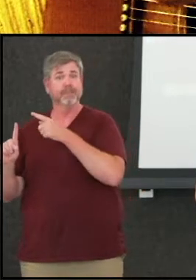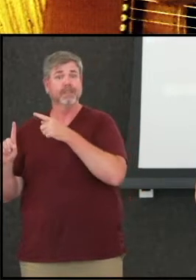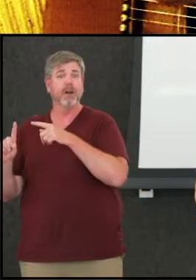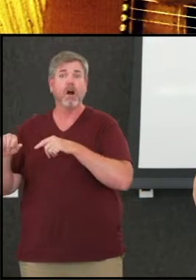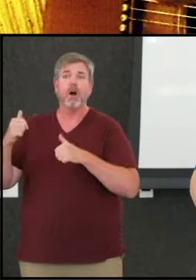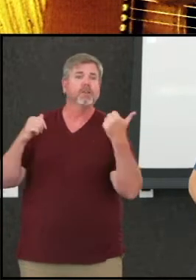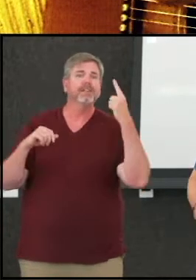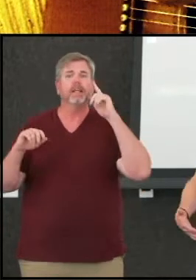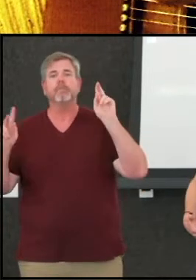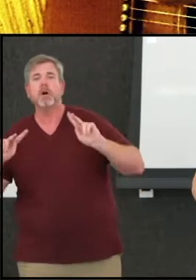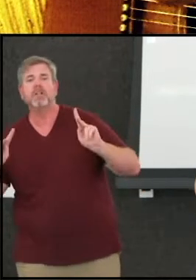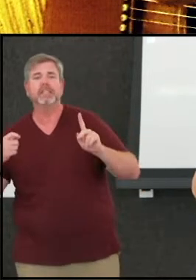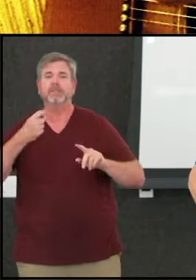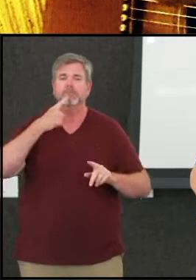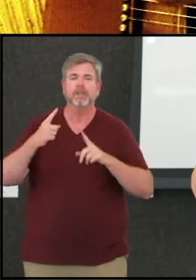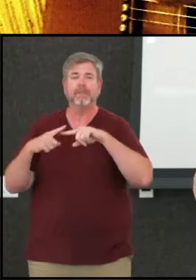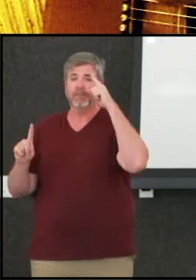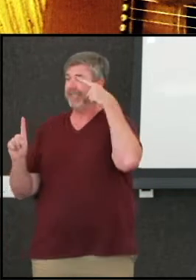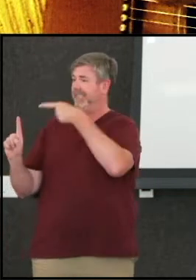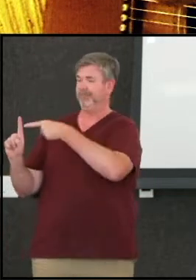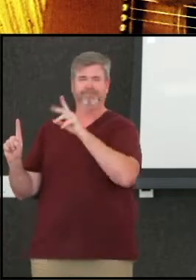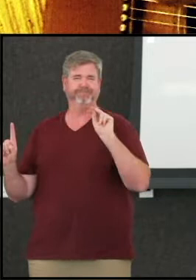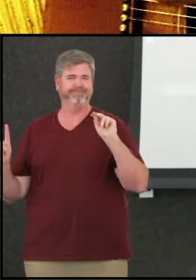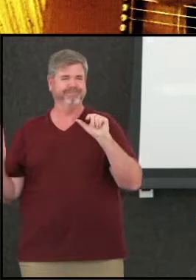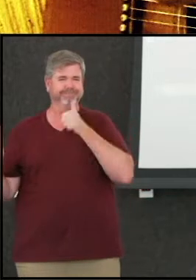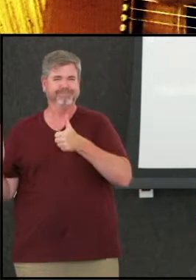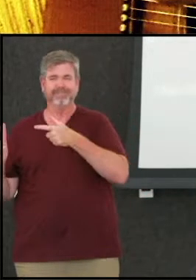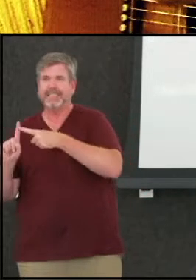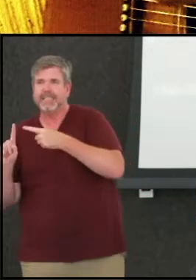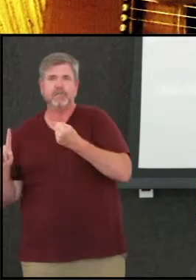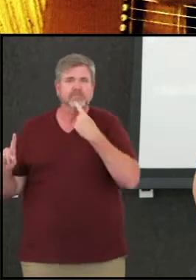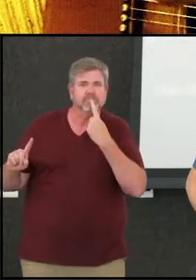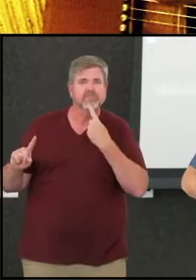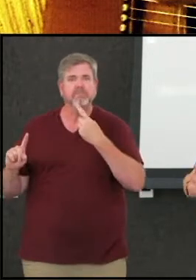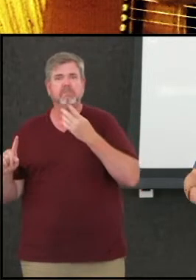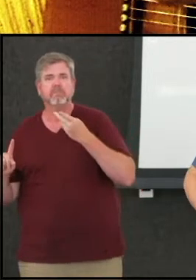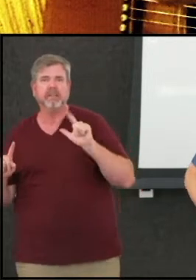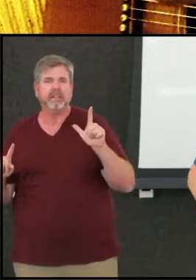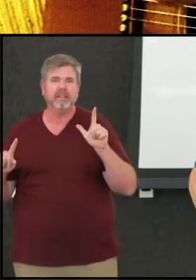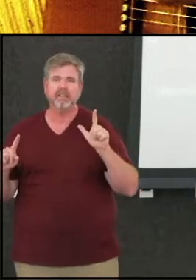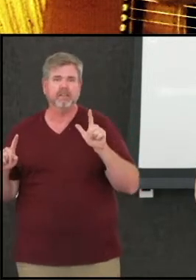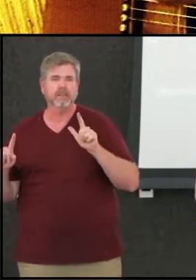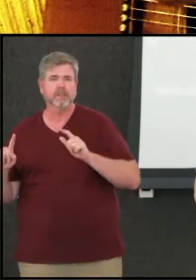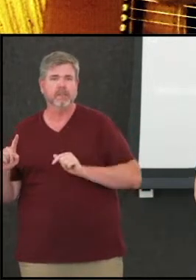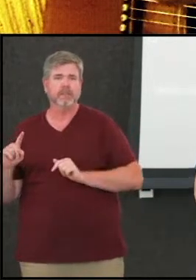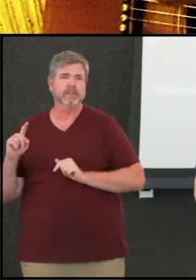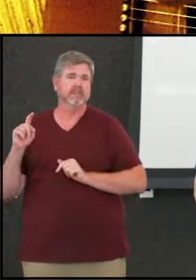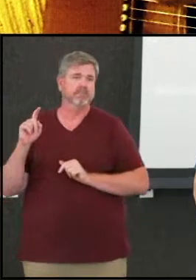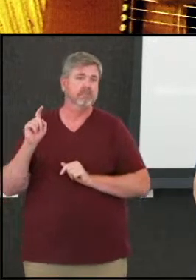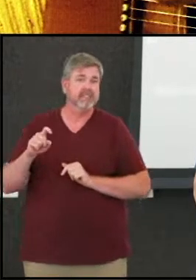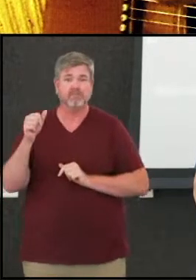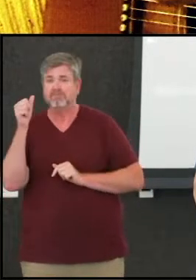It is not simply in pills. You just heard another tragedy around it, cocaine cut with fentanyl.